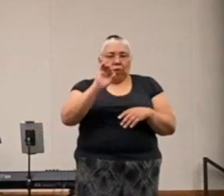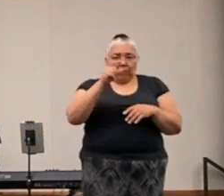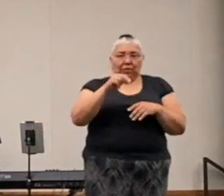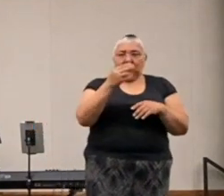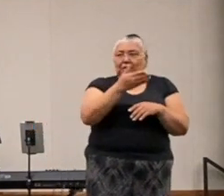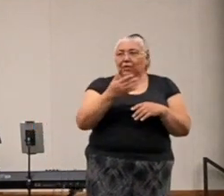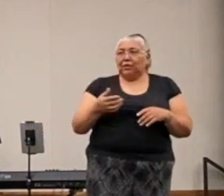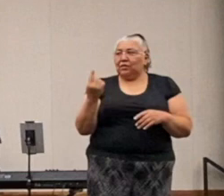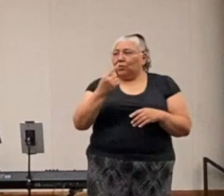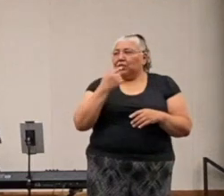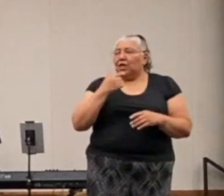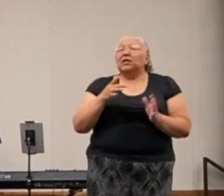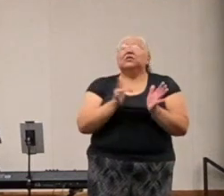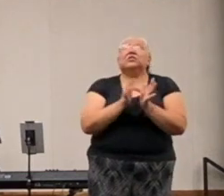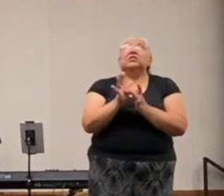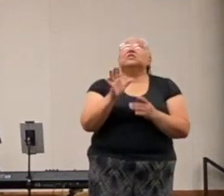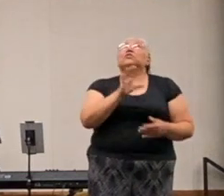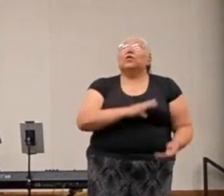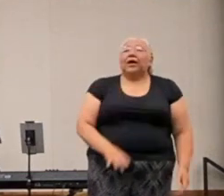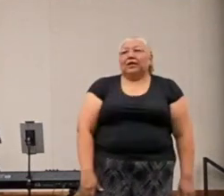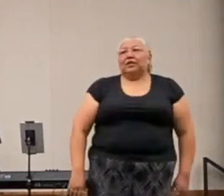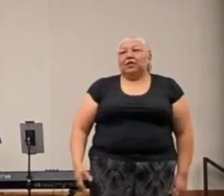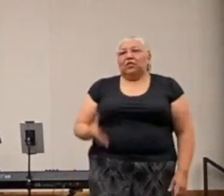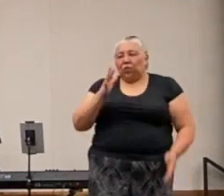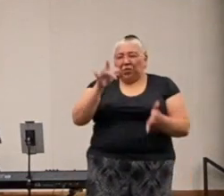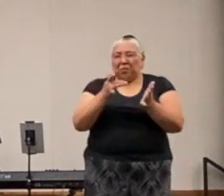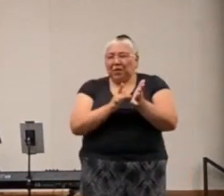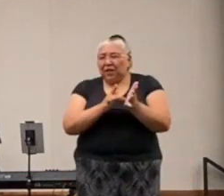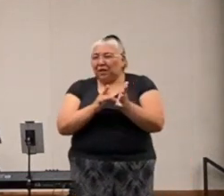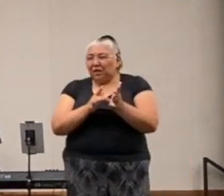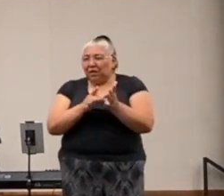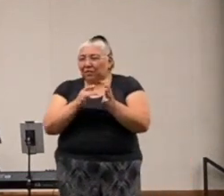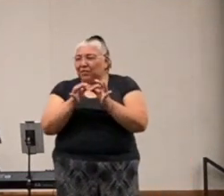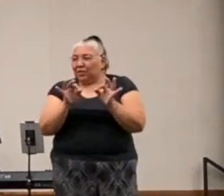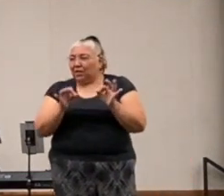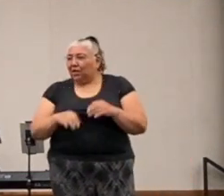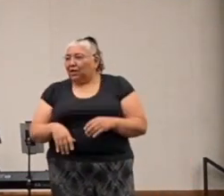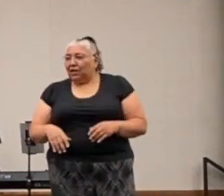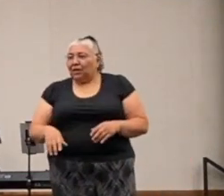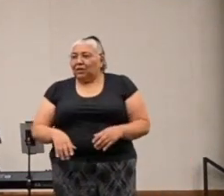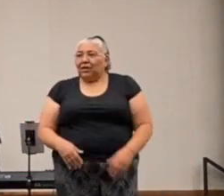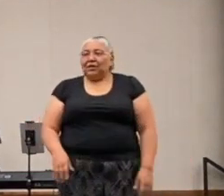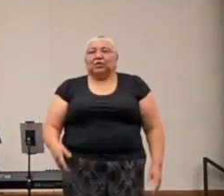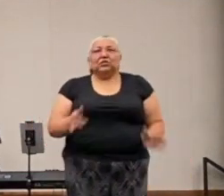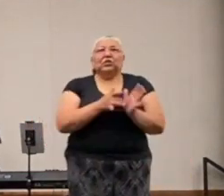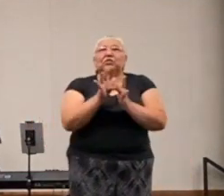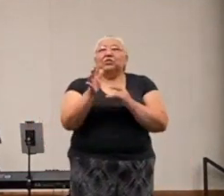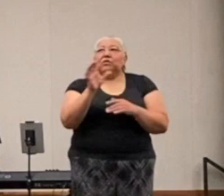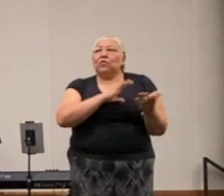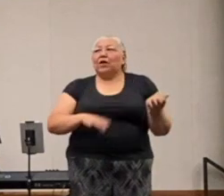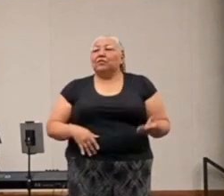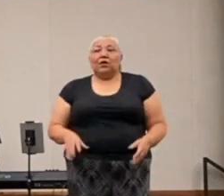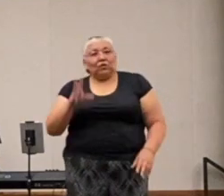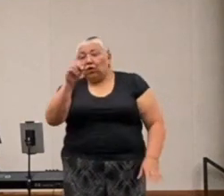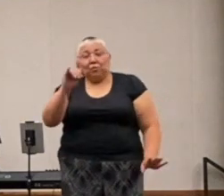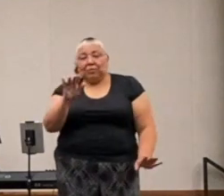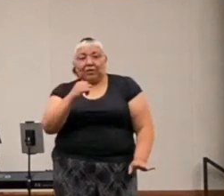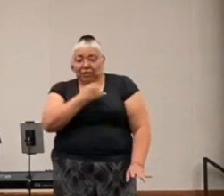someone said Jesus Christ. Right? They were in the middle of a sentence and they just said Jesus Christ, and I said, nope, Jason King.